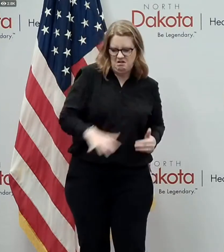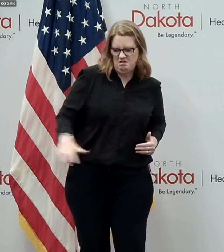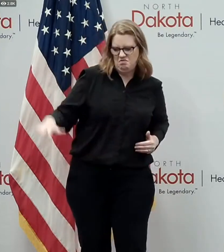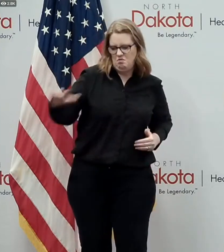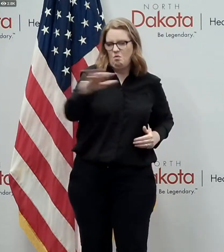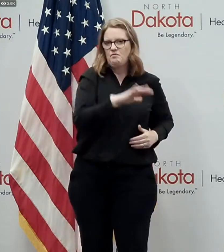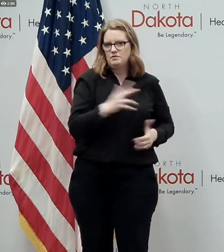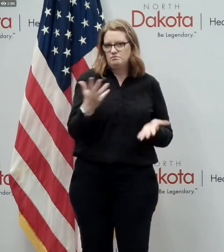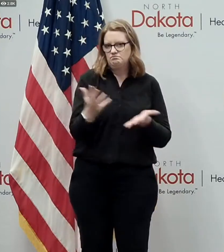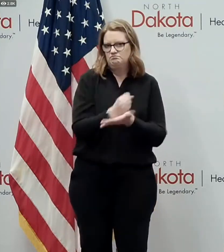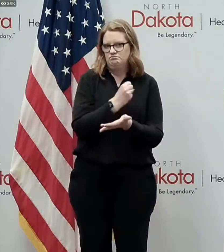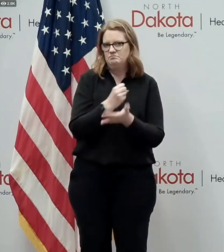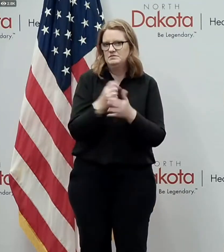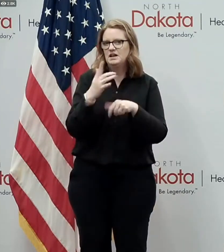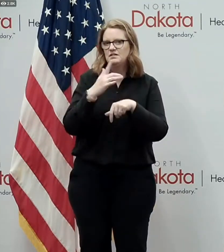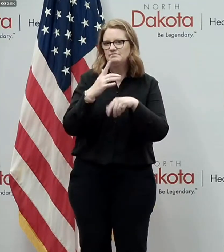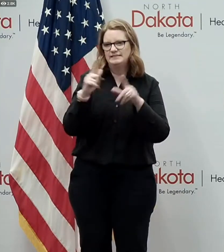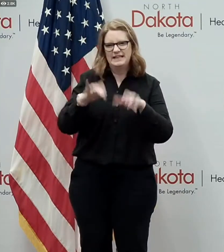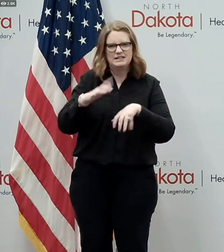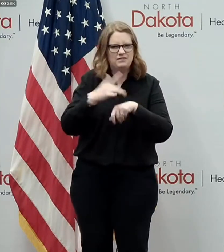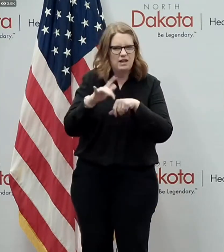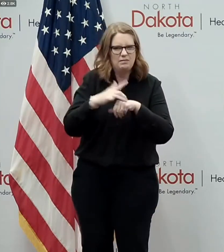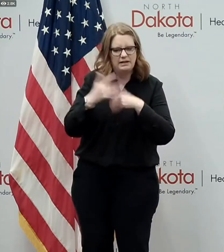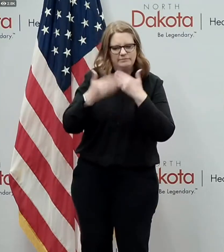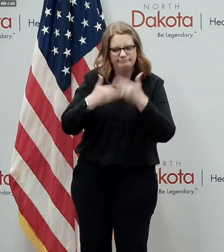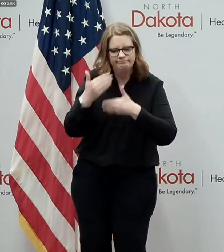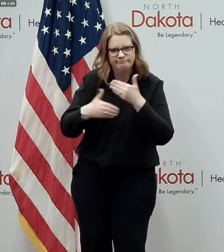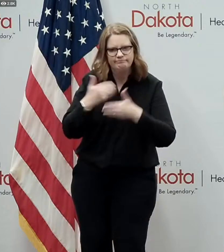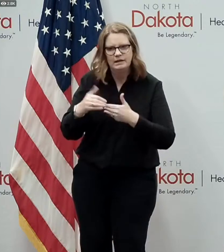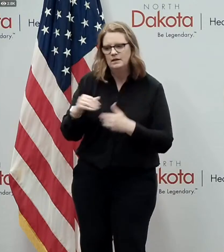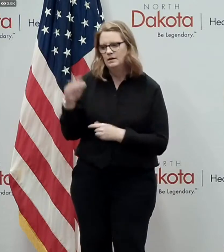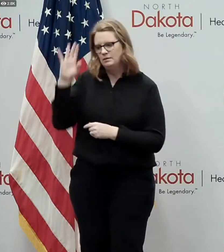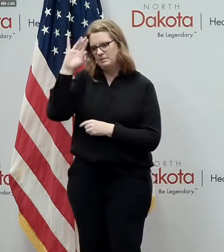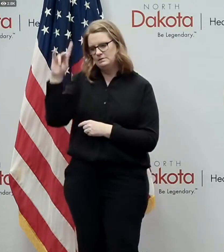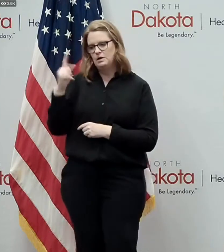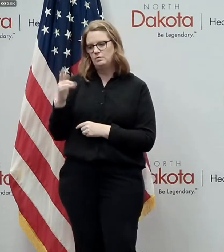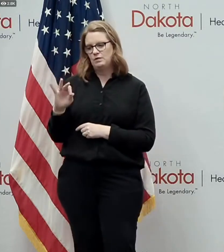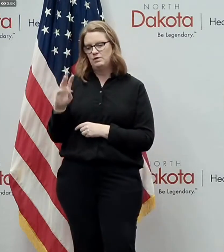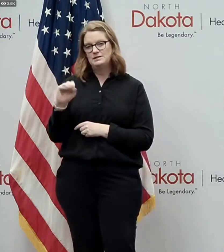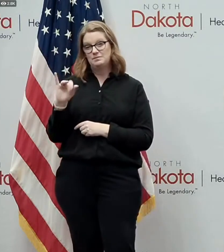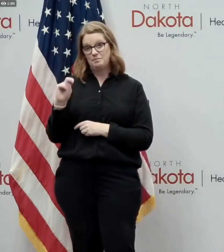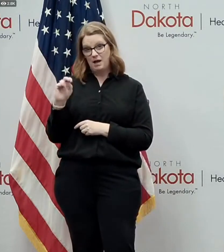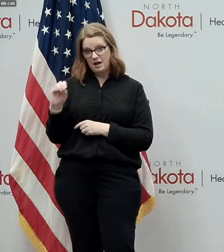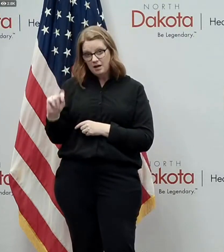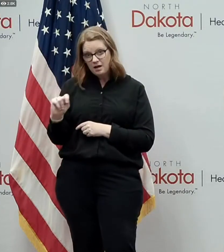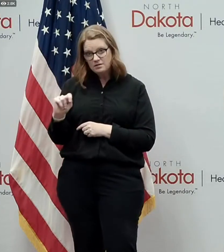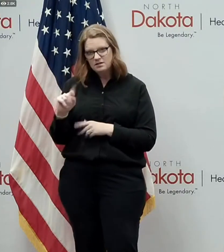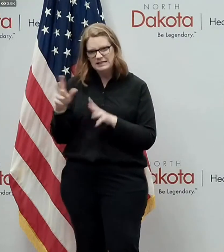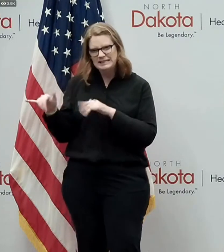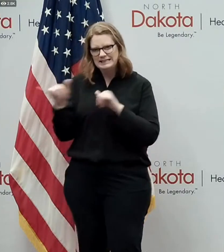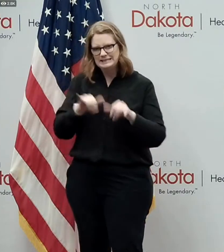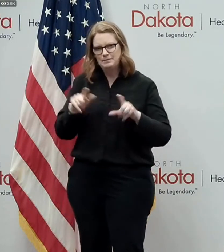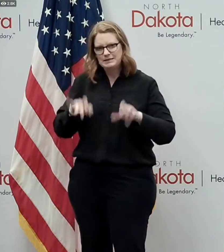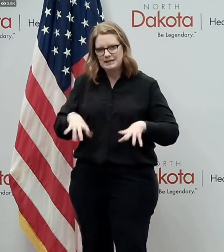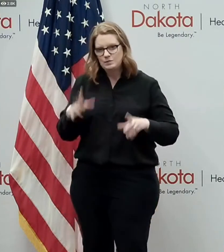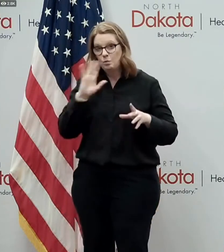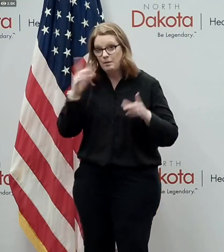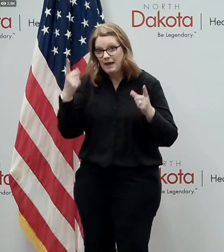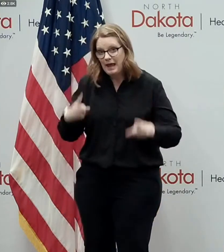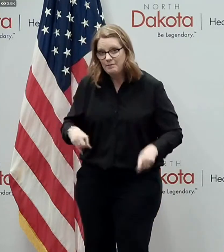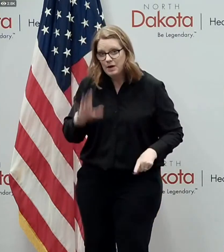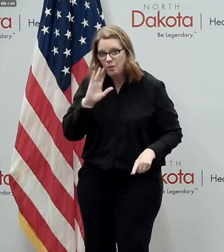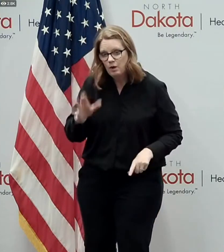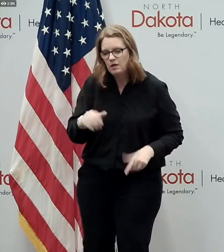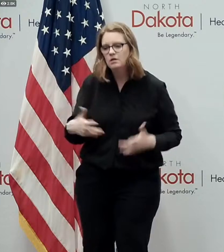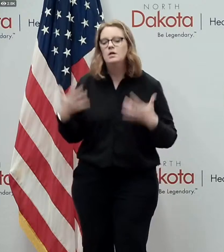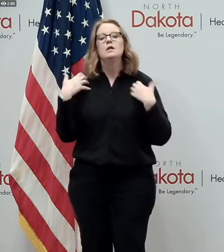have at the lab on weekends. So Bismarck, Grand Forks, and Minot, similar tests will be coming. The health department is